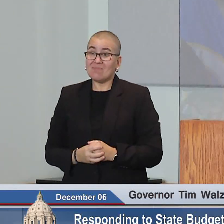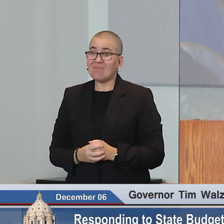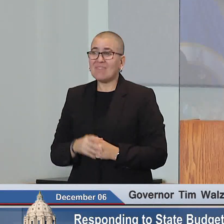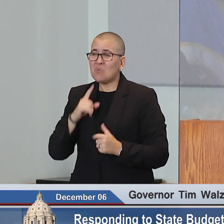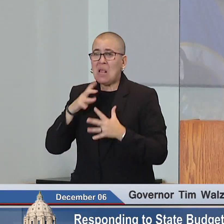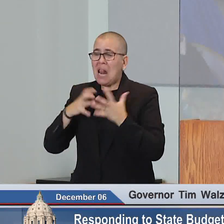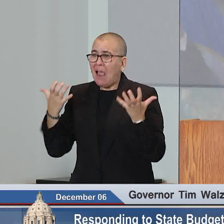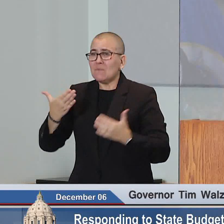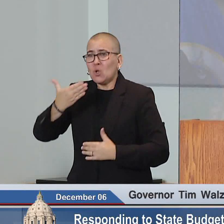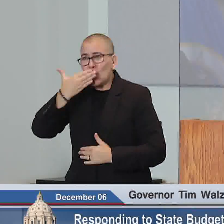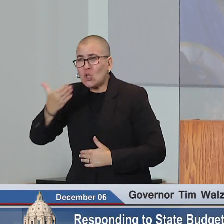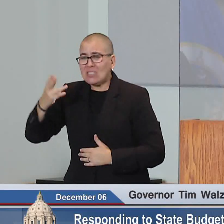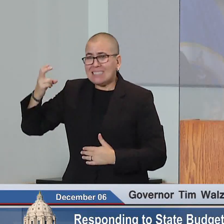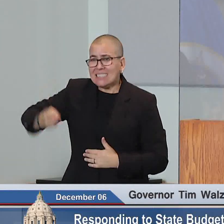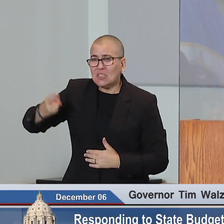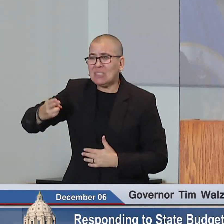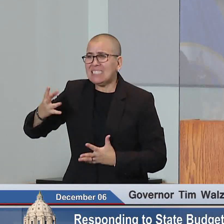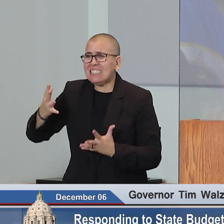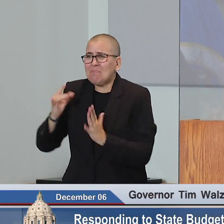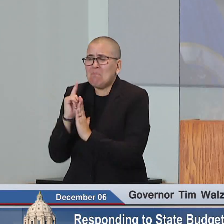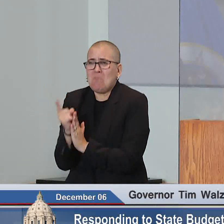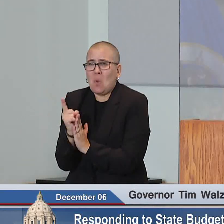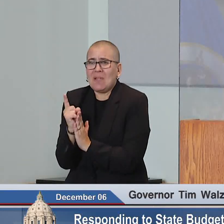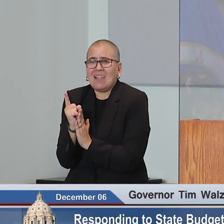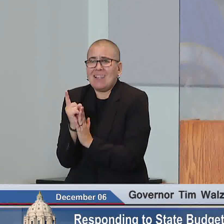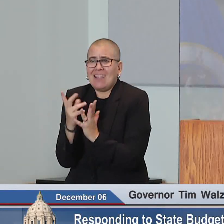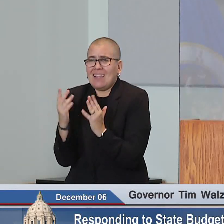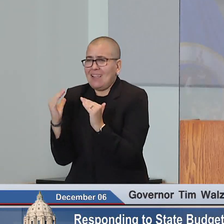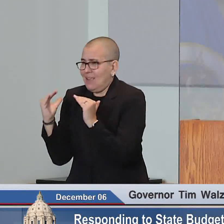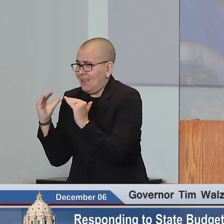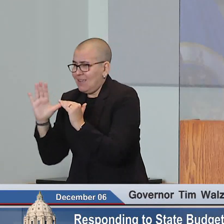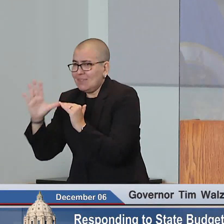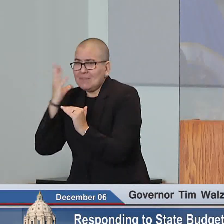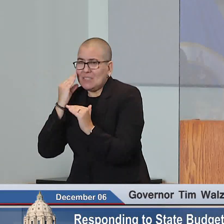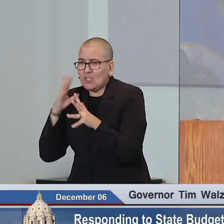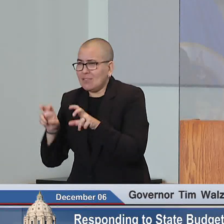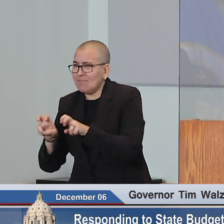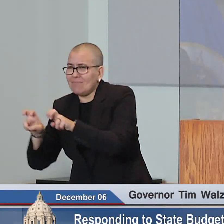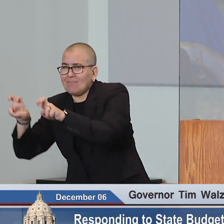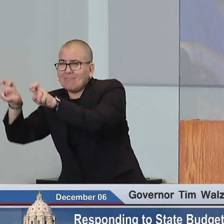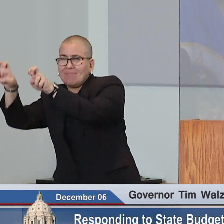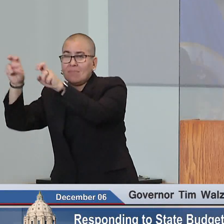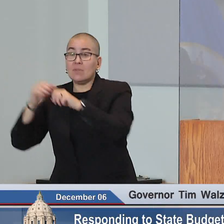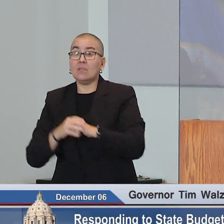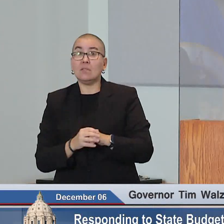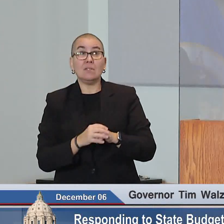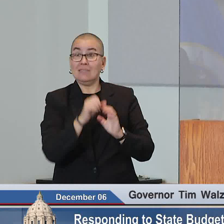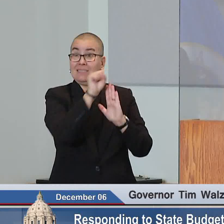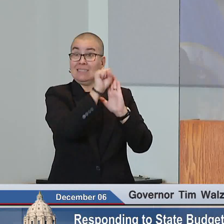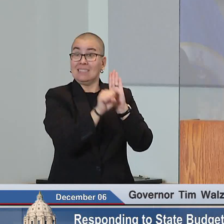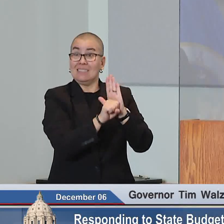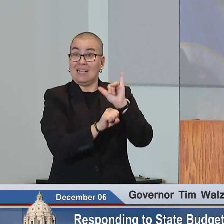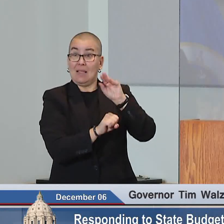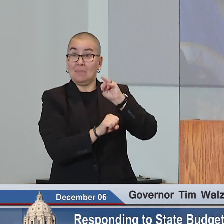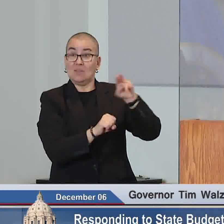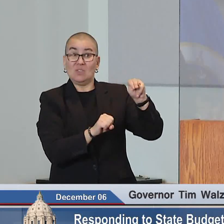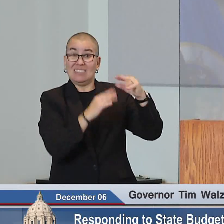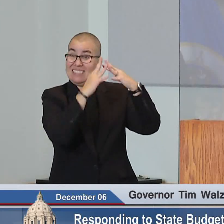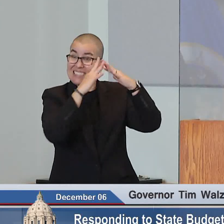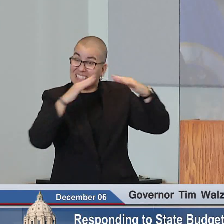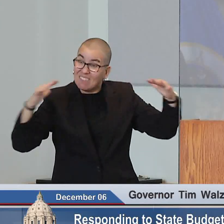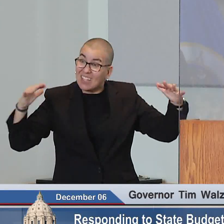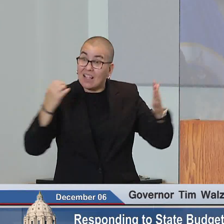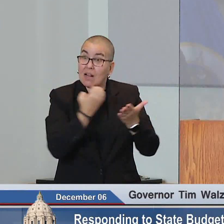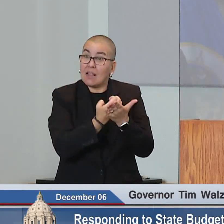to maybe realign some of those things. But keeping in mind, a state like Minnesota with a diverse economy, the fifth most